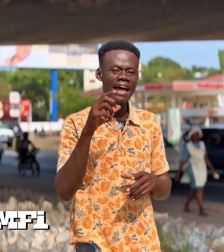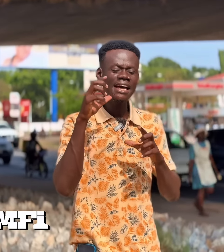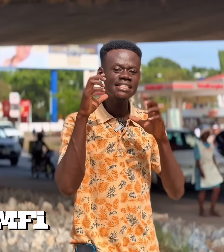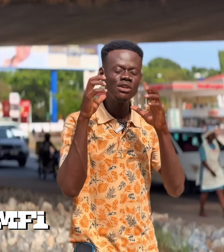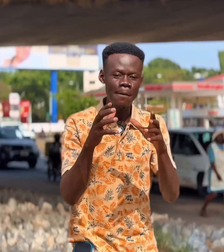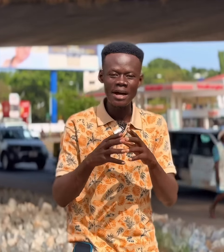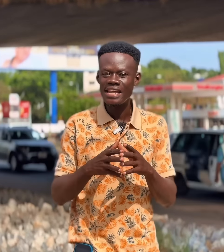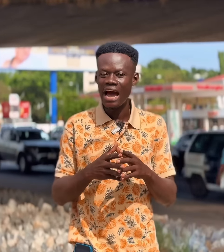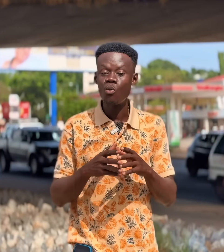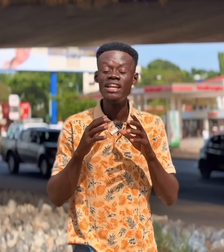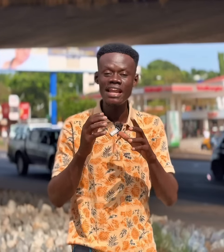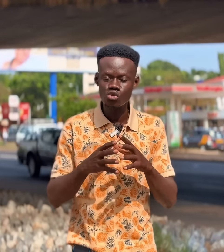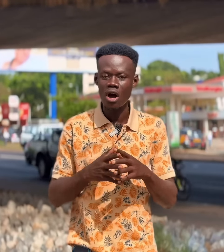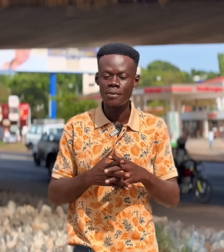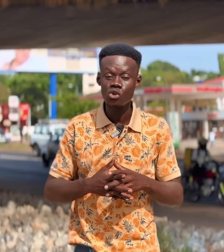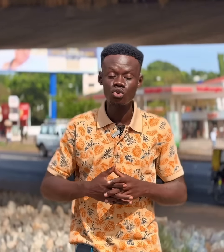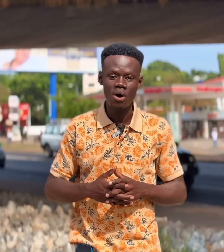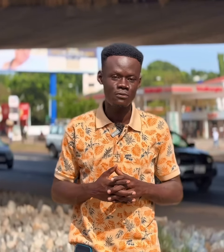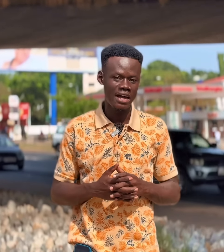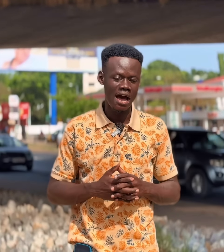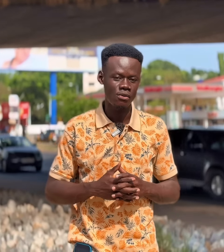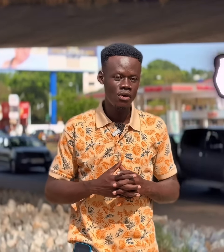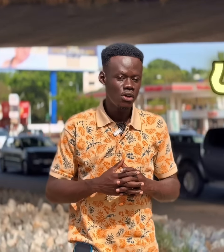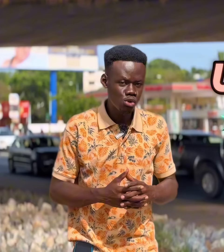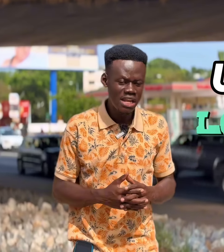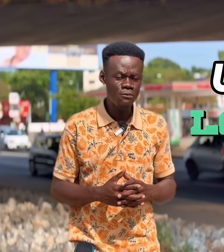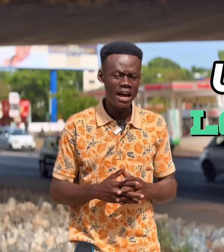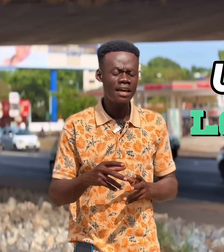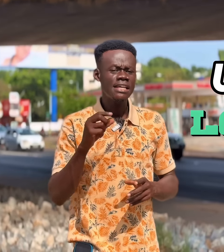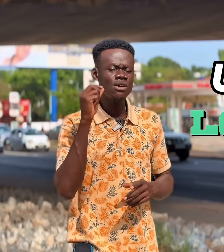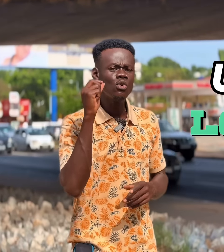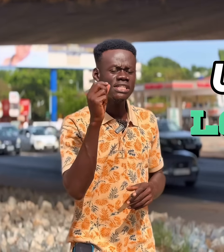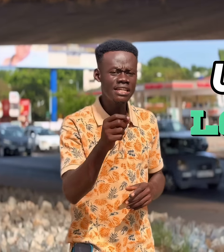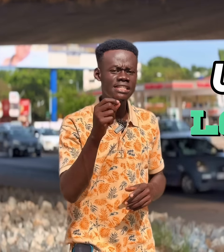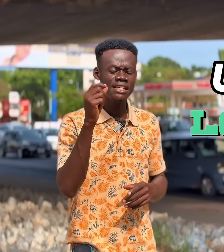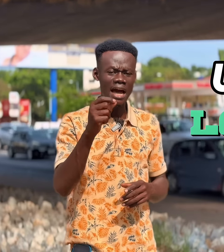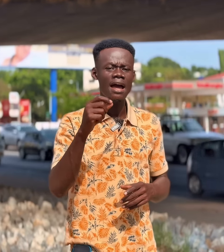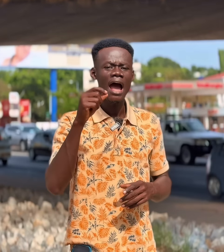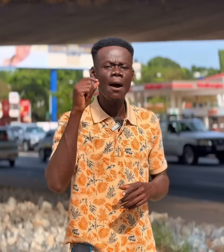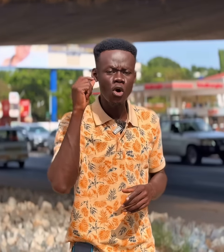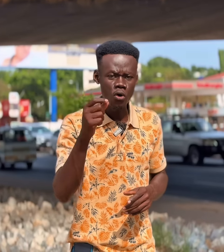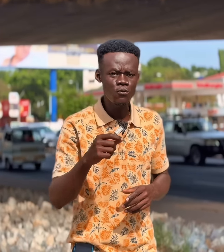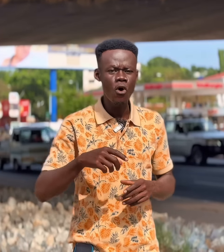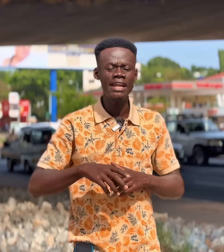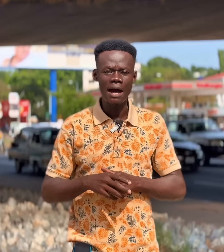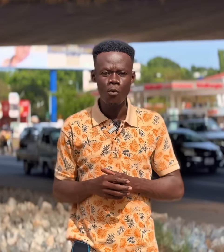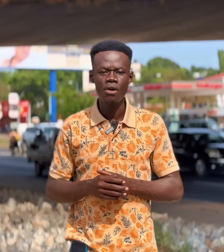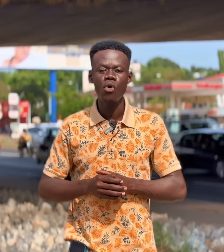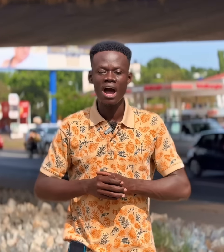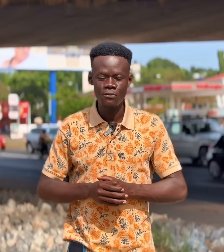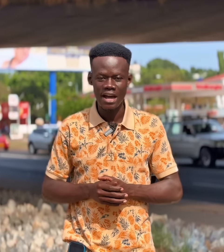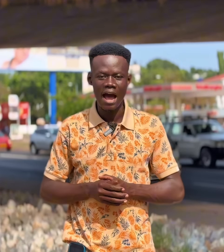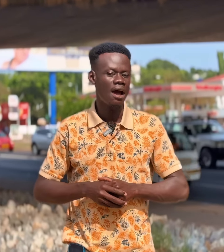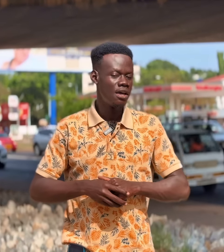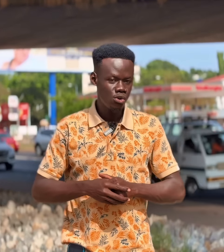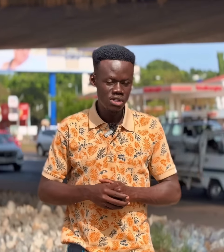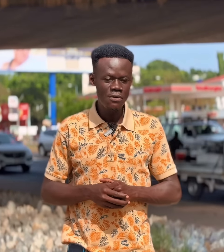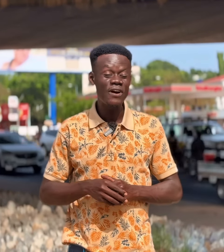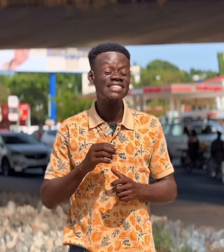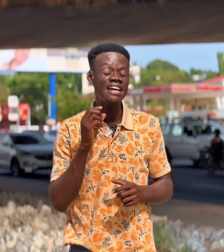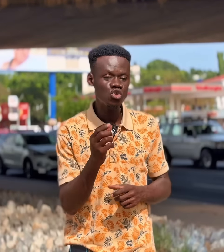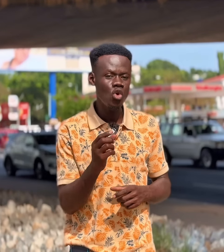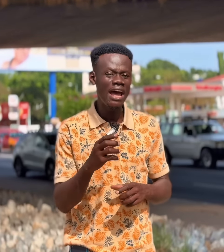dan ya na say japade a wani da so a wo pese oto Africa ha no. Use LemFi. So wo send this sika ama odofo e de aboa no Africa ha.